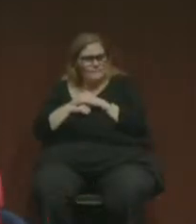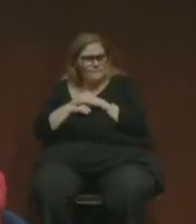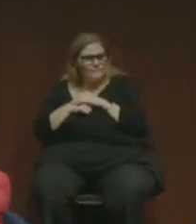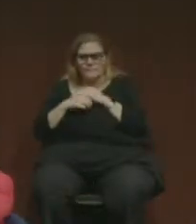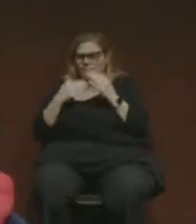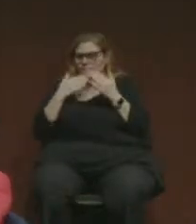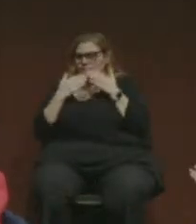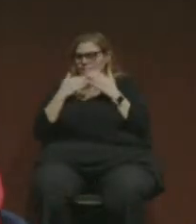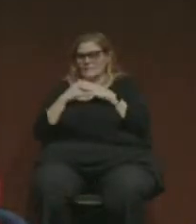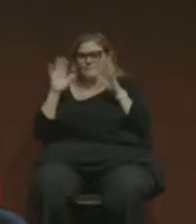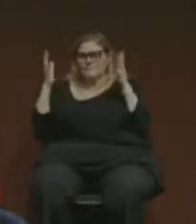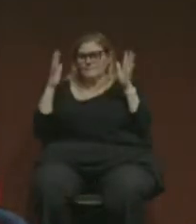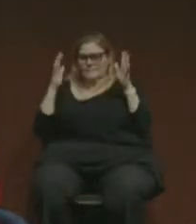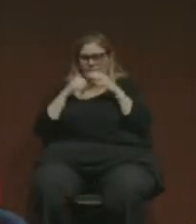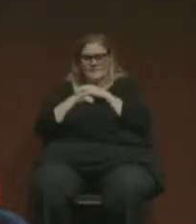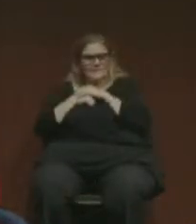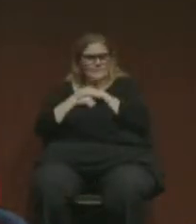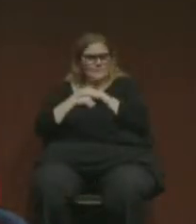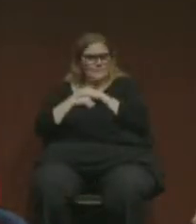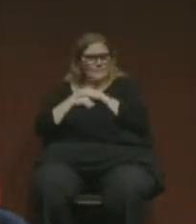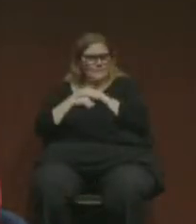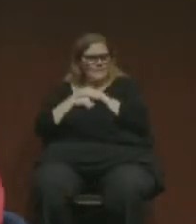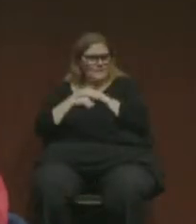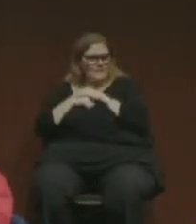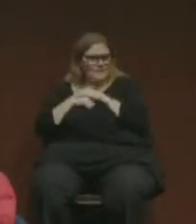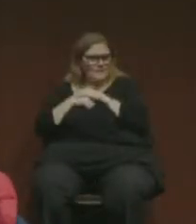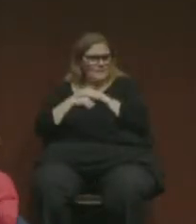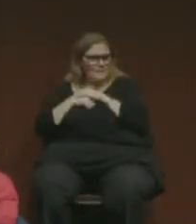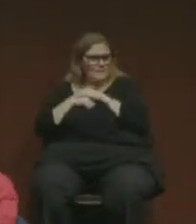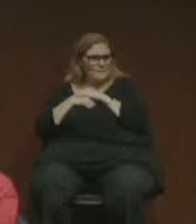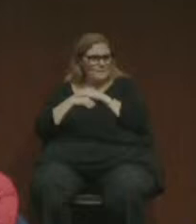Thank you all for that, yes.